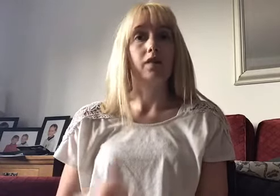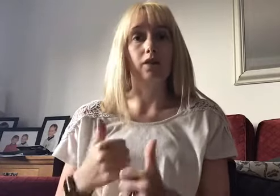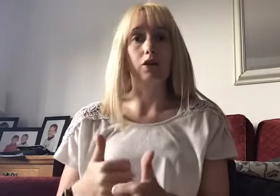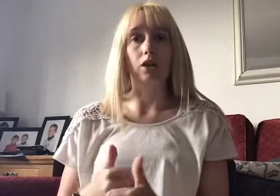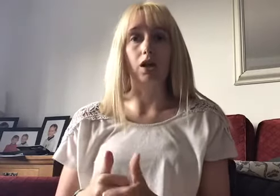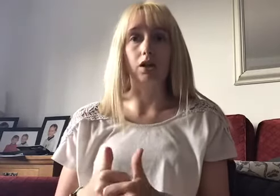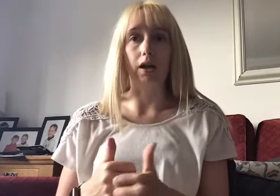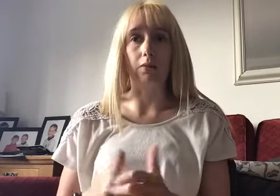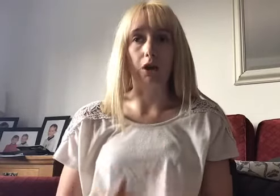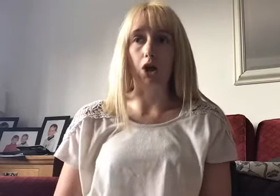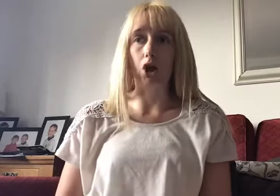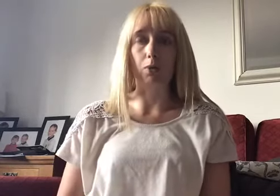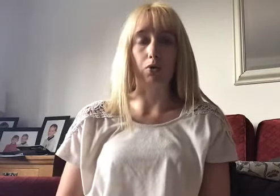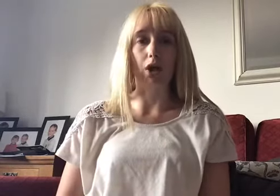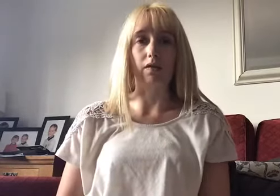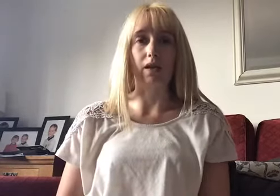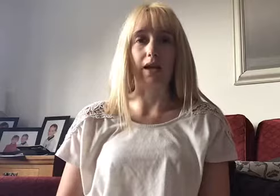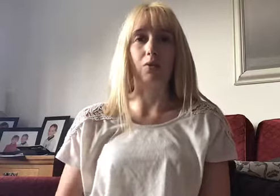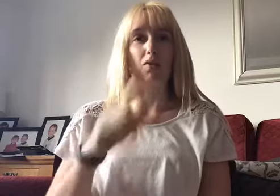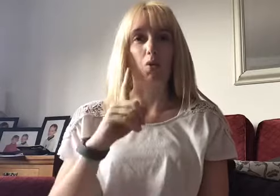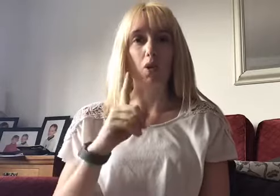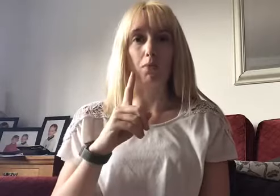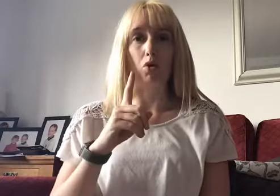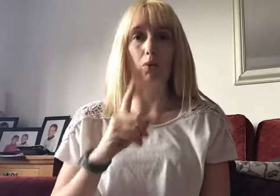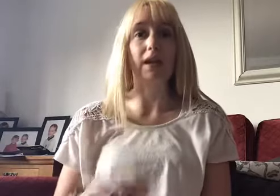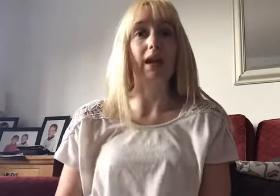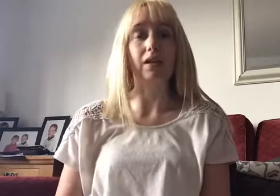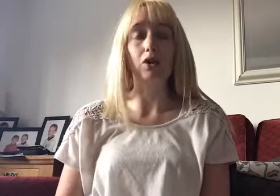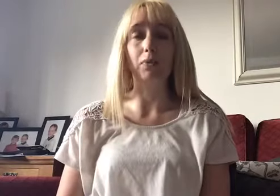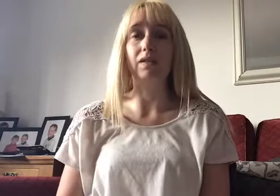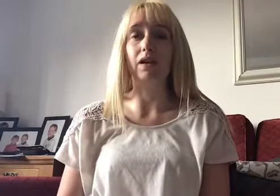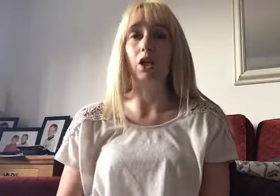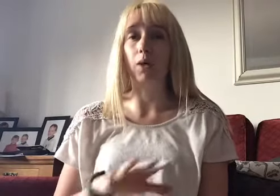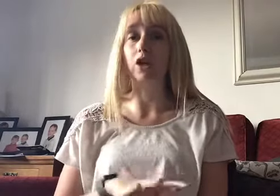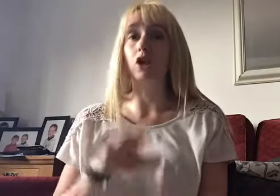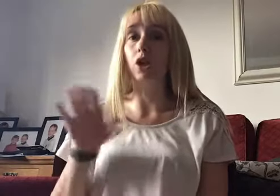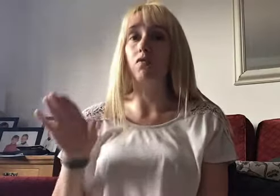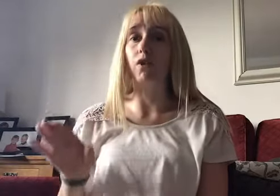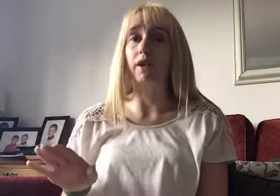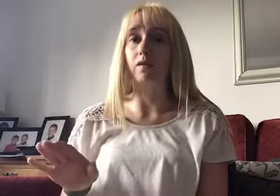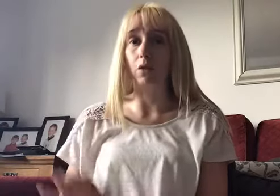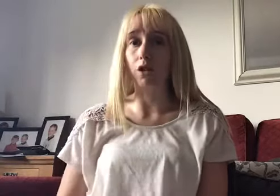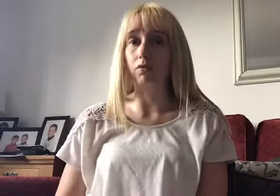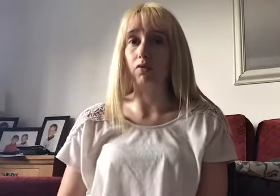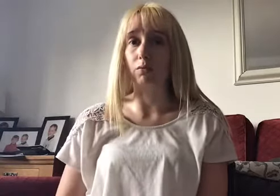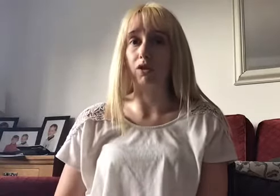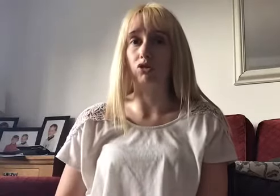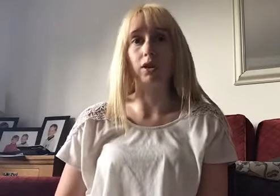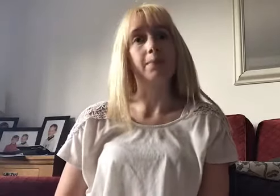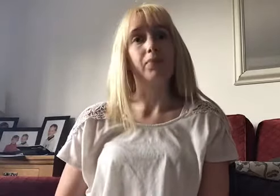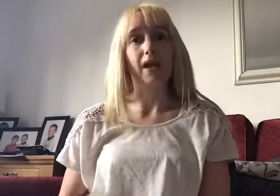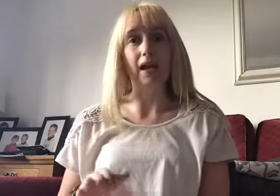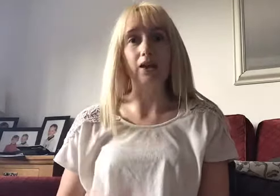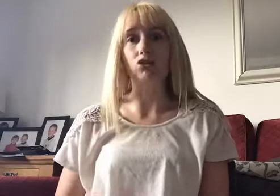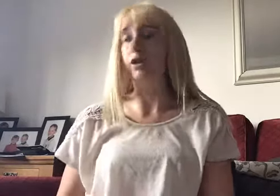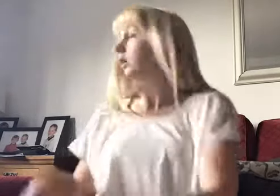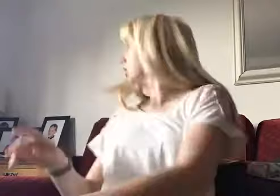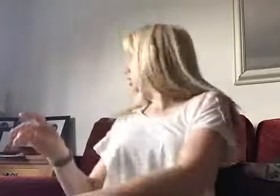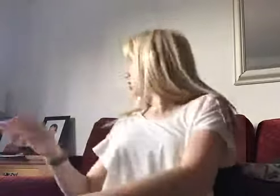good luck, and I hope it all goes okay. We've got one more week, and then I'll be telling you where you can go and find out some other information, and actually you can